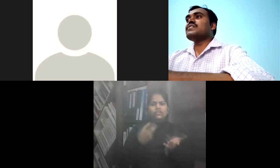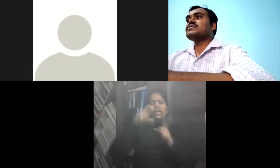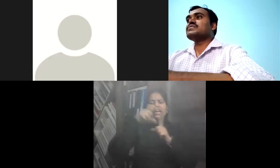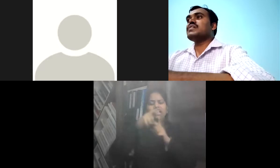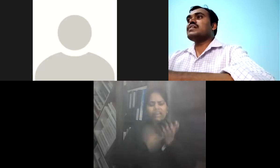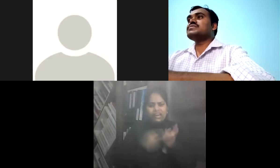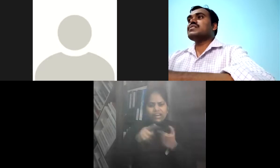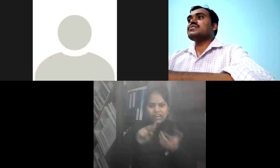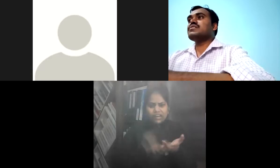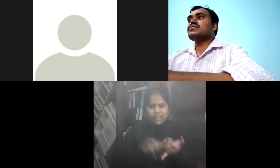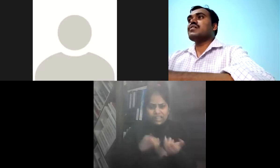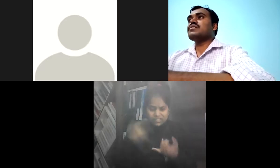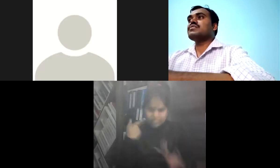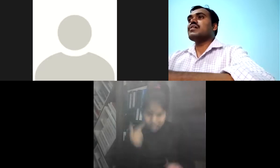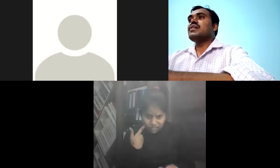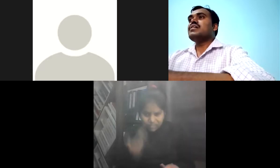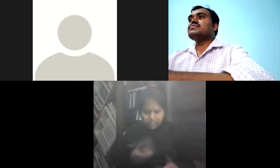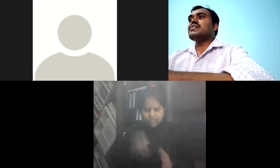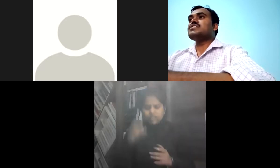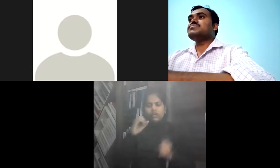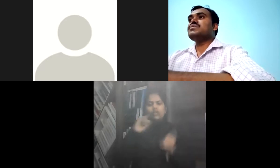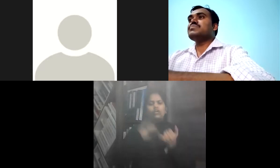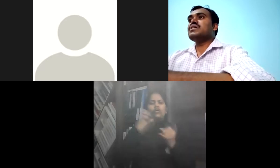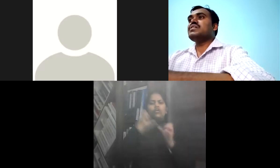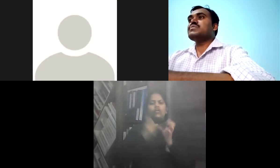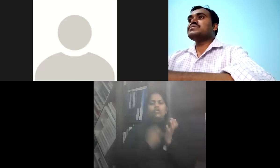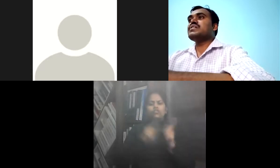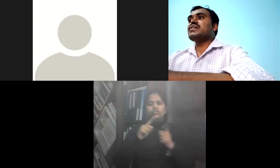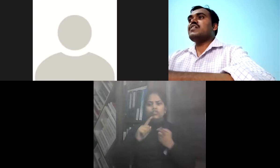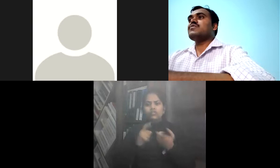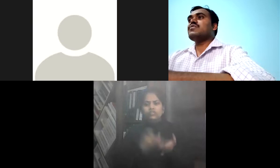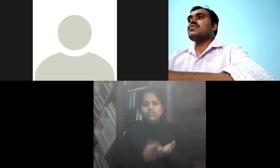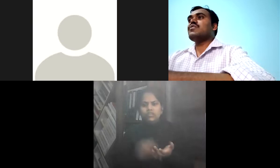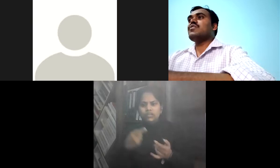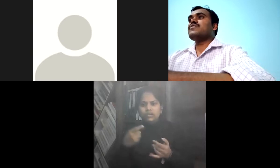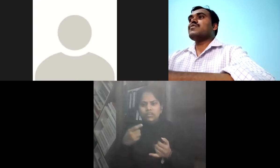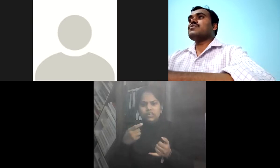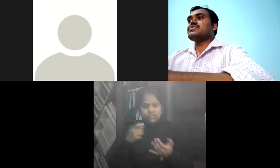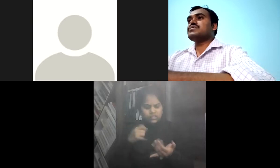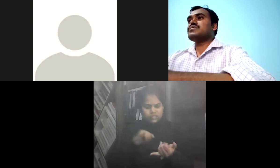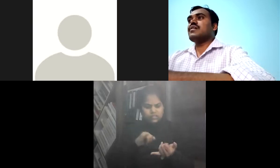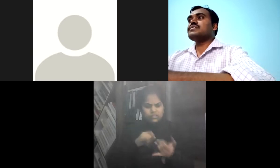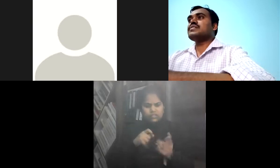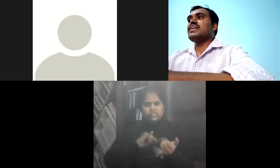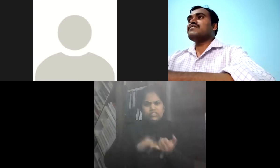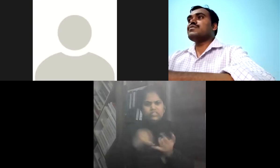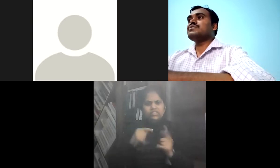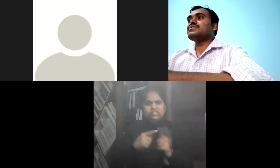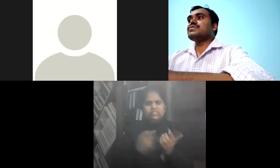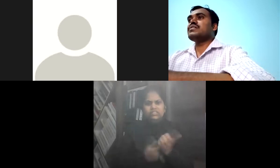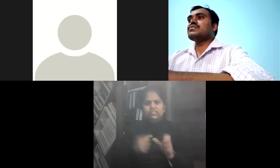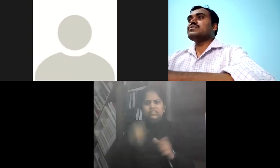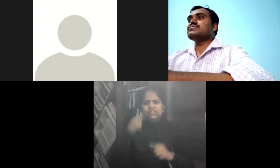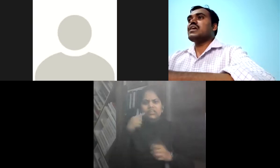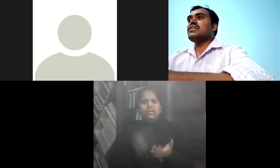of Gertrude and Sister Dorothea. He is a husband to many. He was the head of court justice. Oscar left no